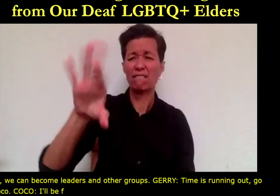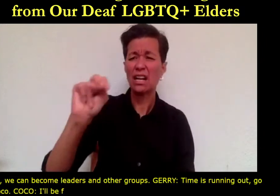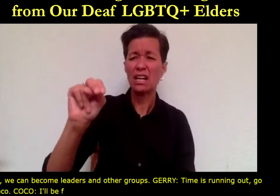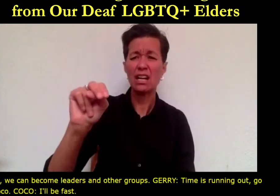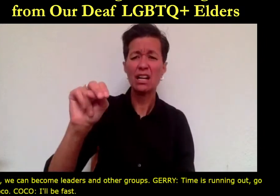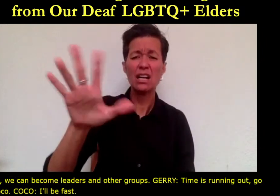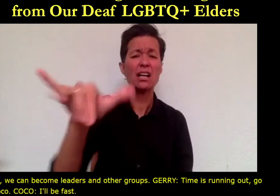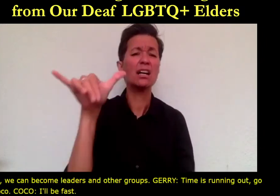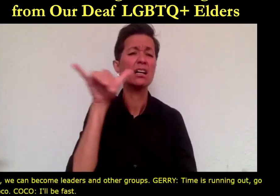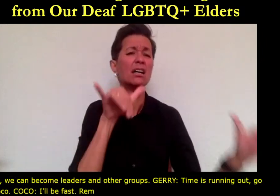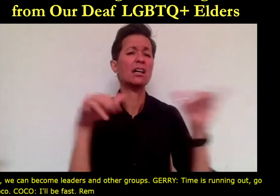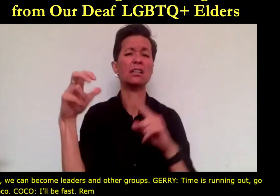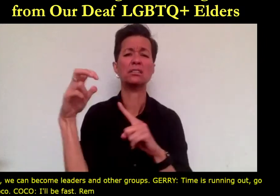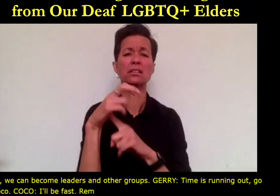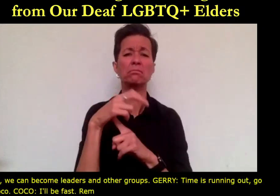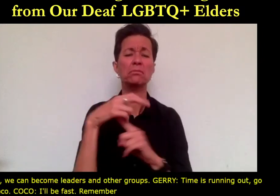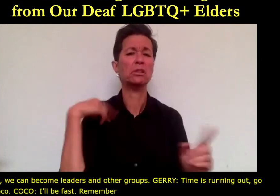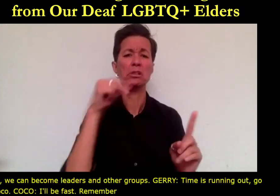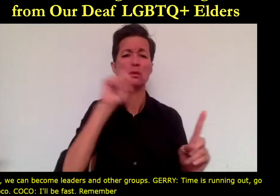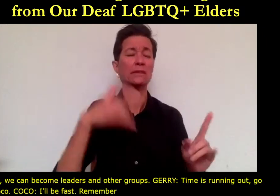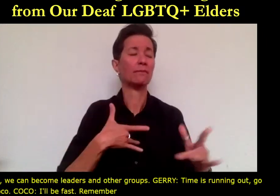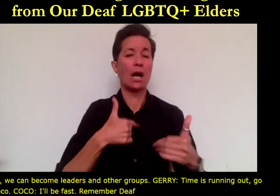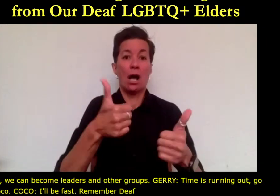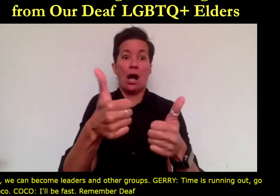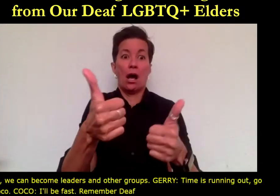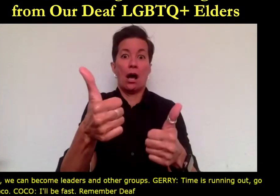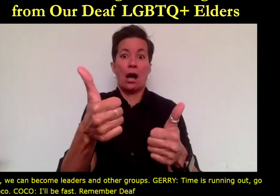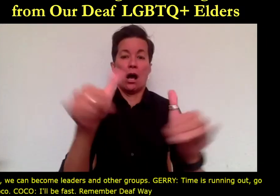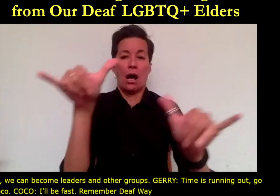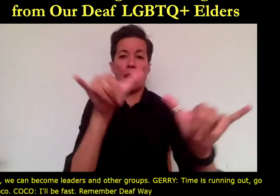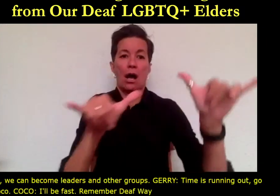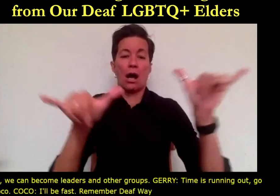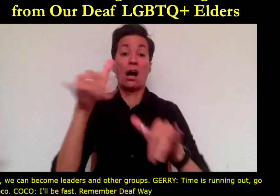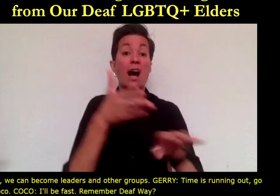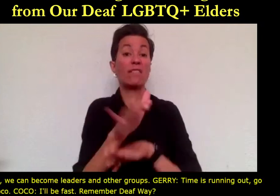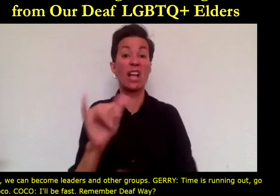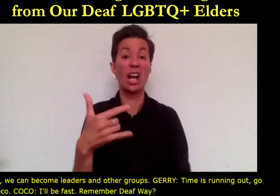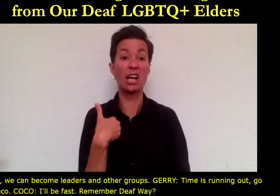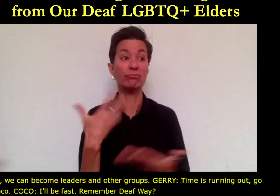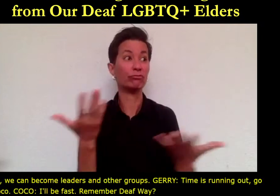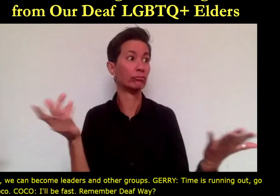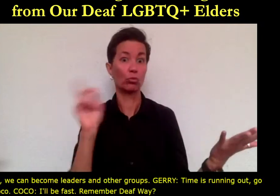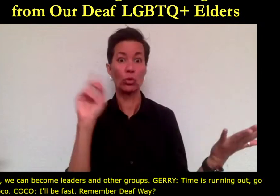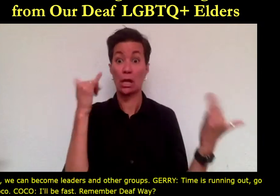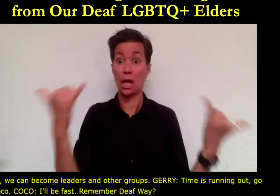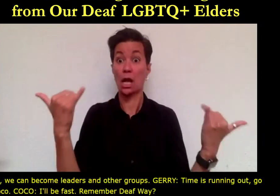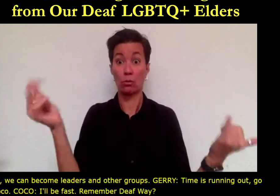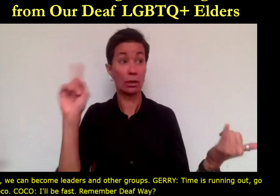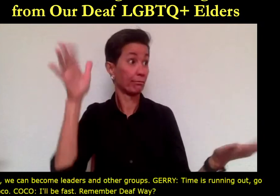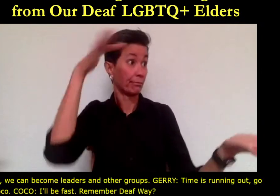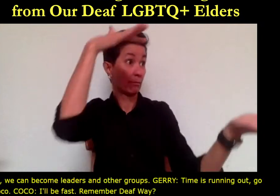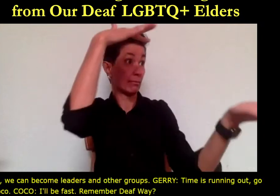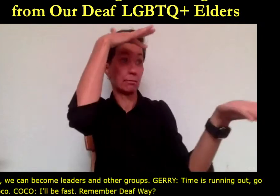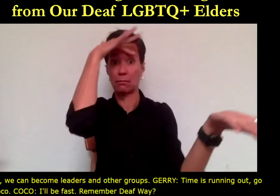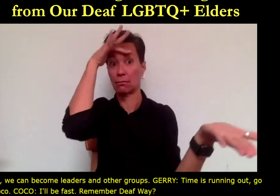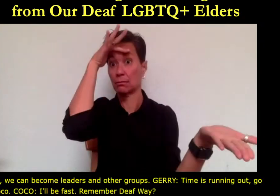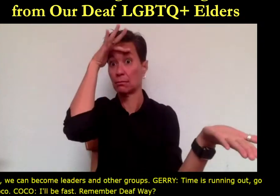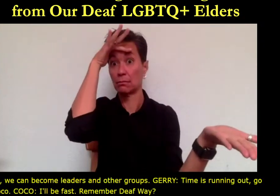fun and everyone was socializing we all hung out i felt so great after that i'm like where